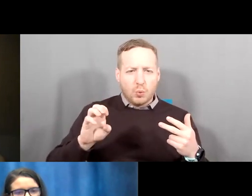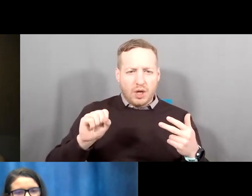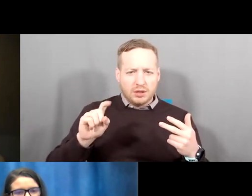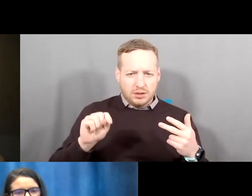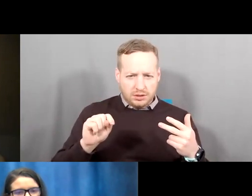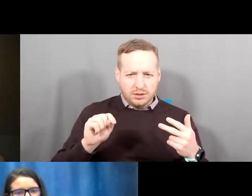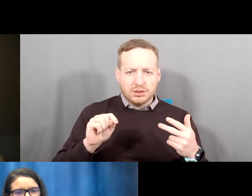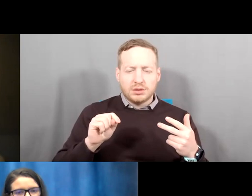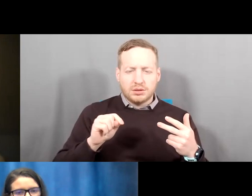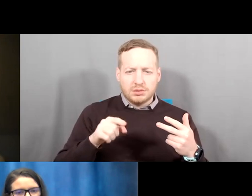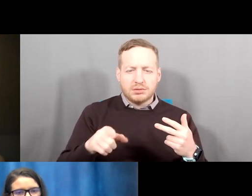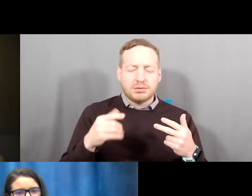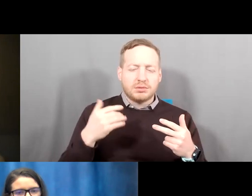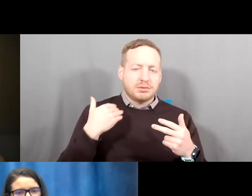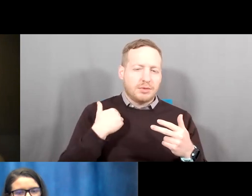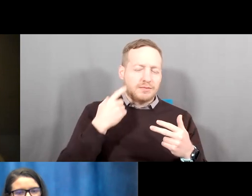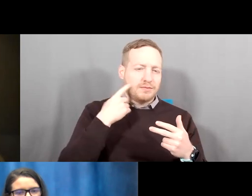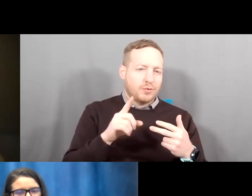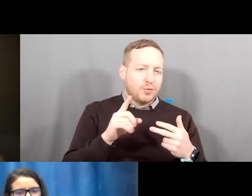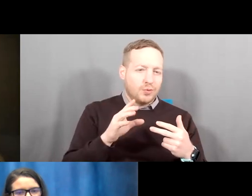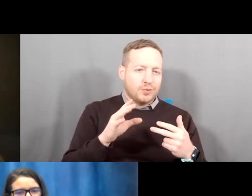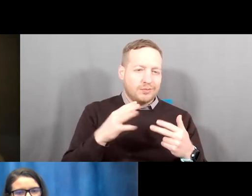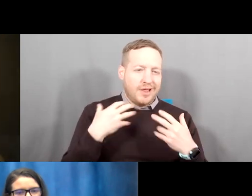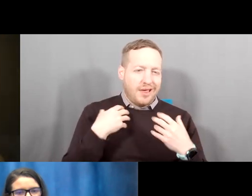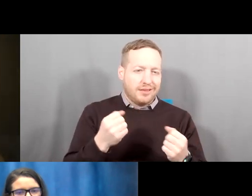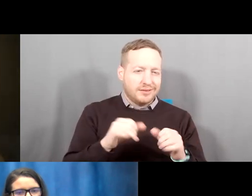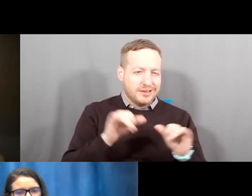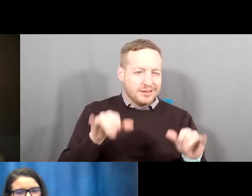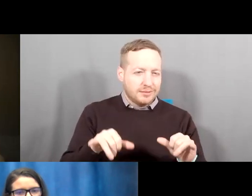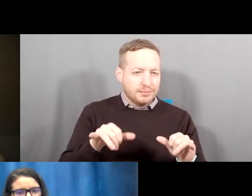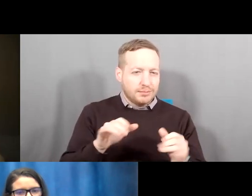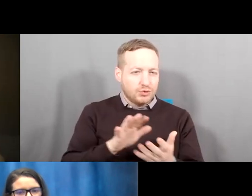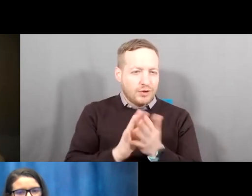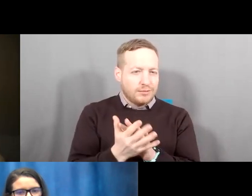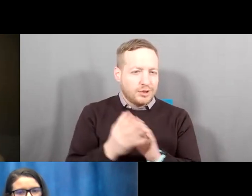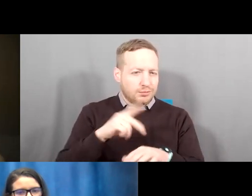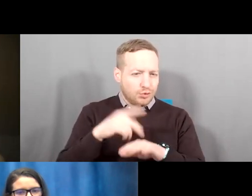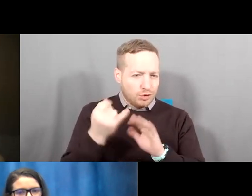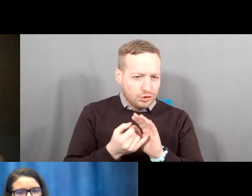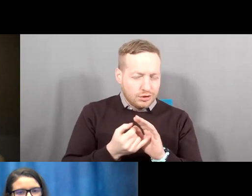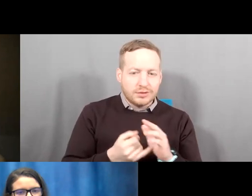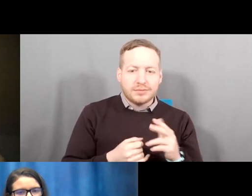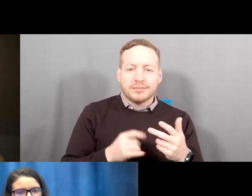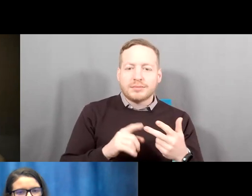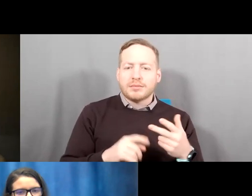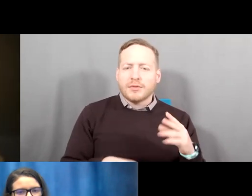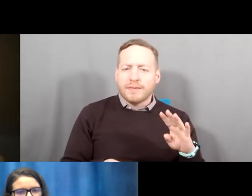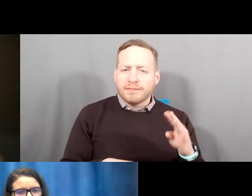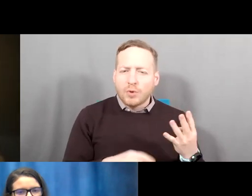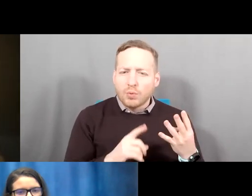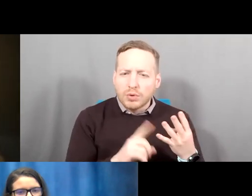And we have Christine West. She's responsible for the Health Systems Transformation Project,